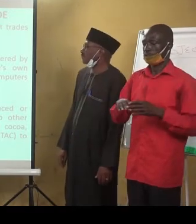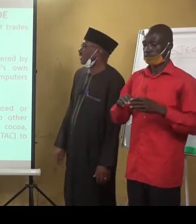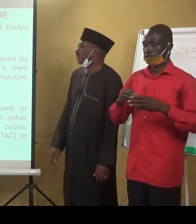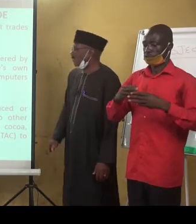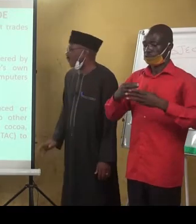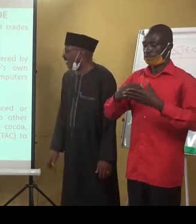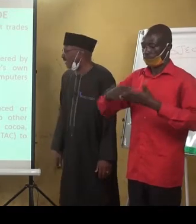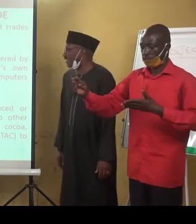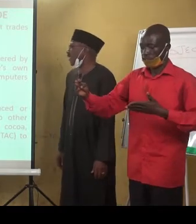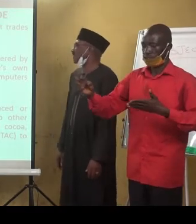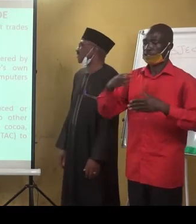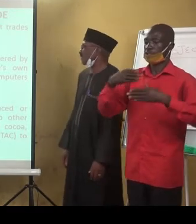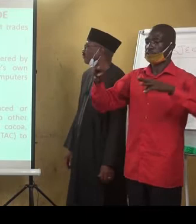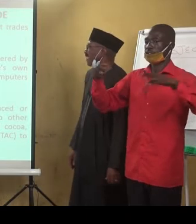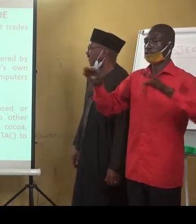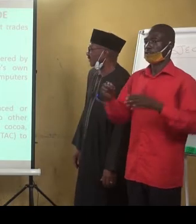Buying, that is the buying